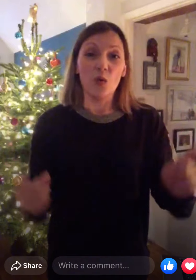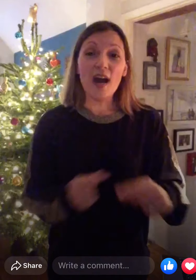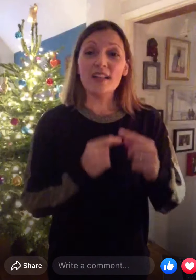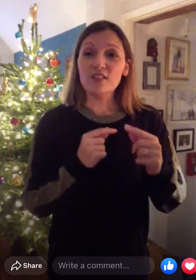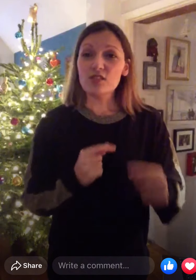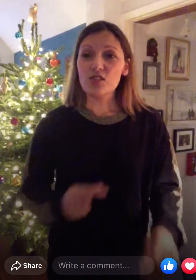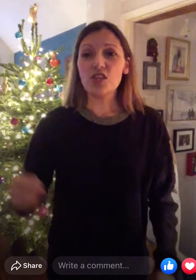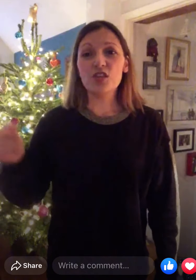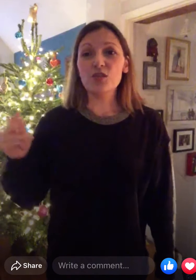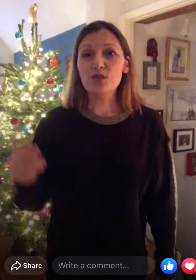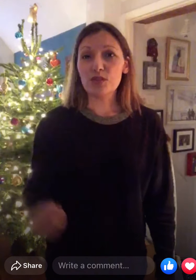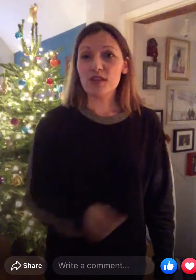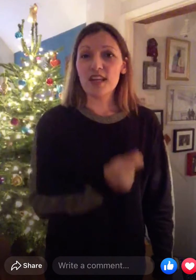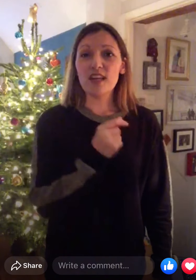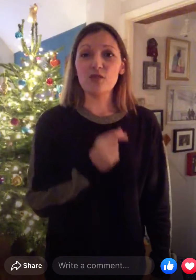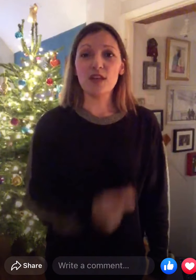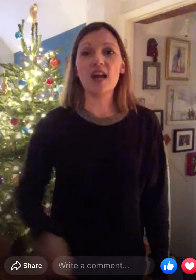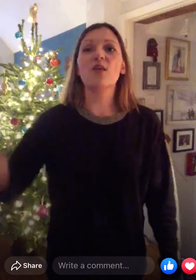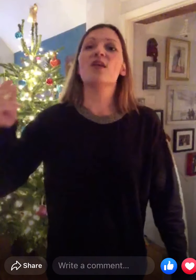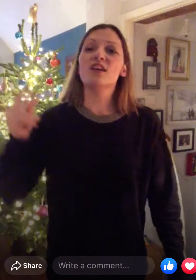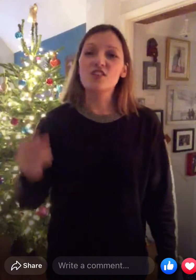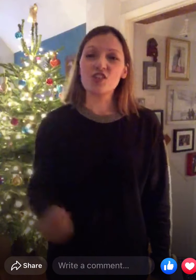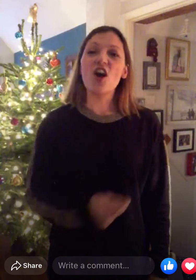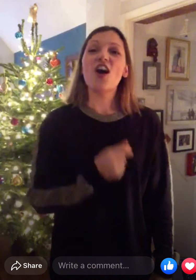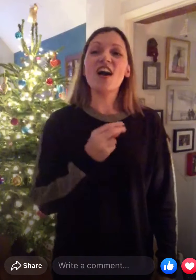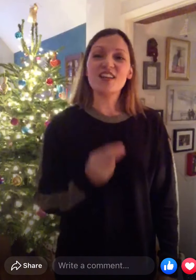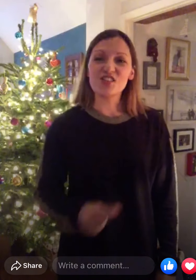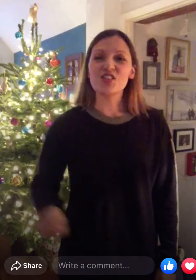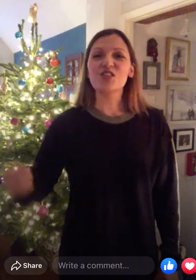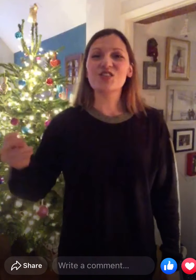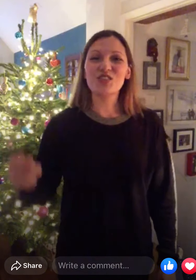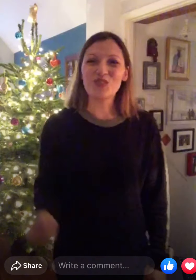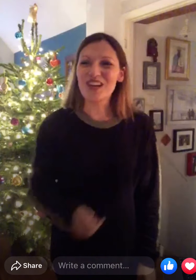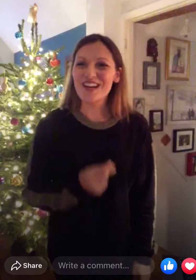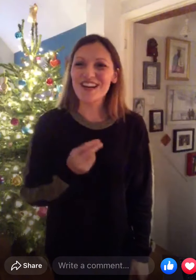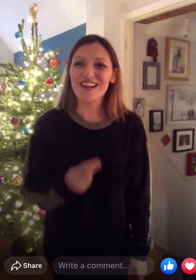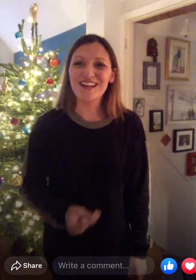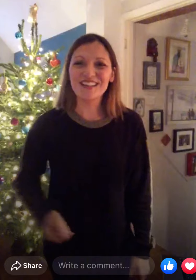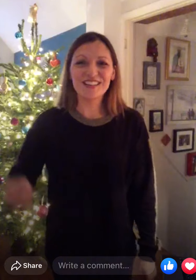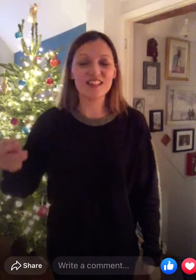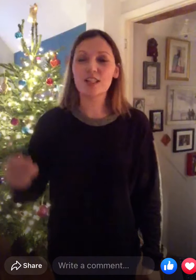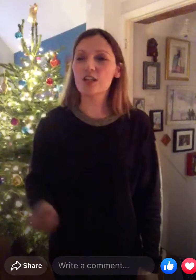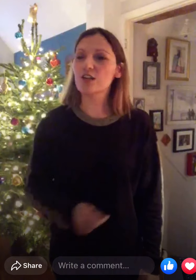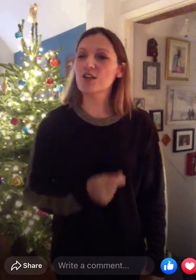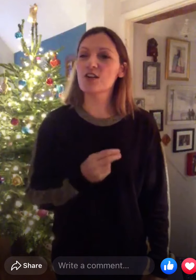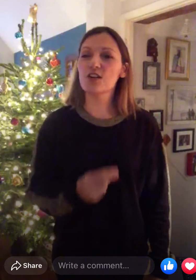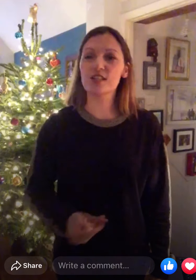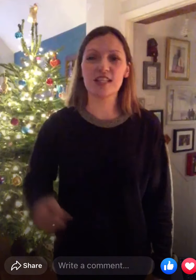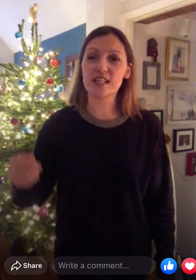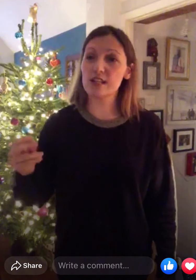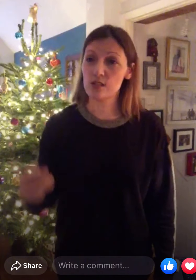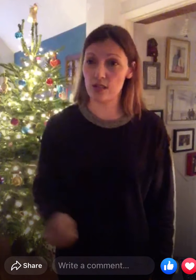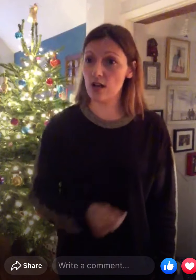One, two, three. Off we go. Joy to the world. Joy Lord is come.